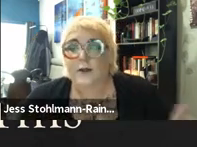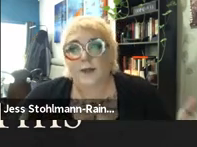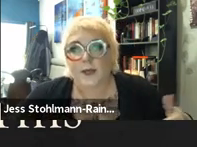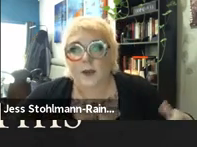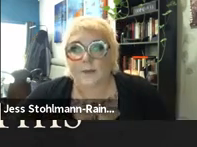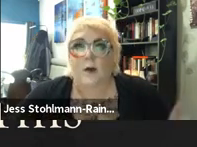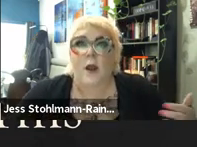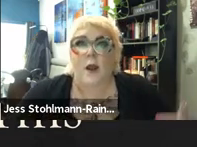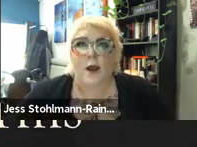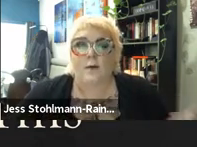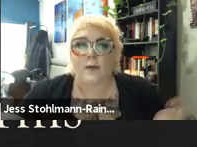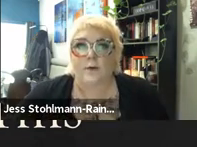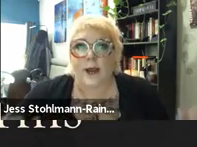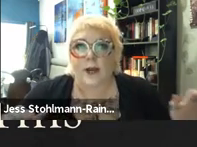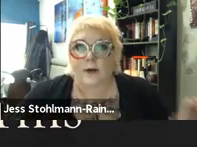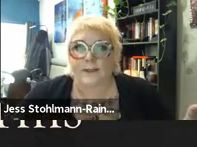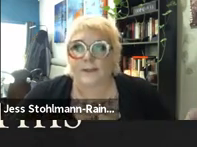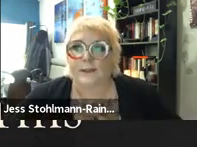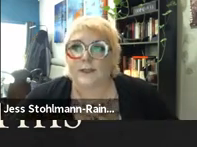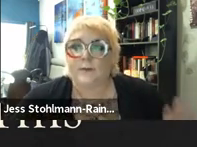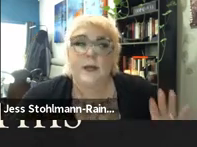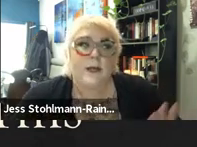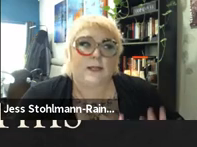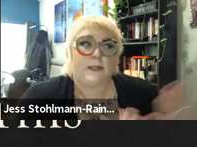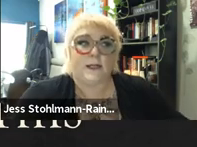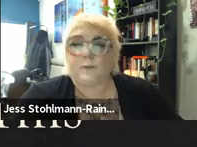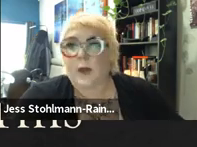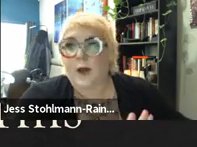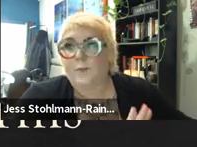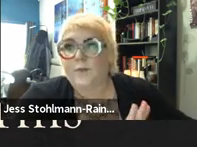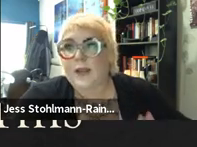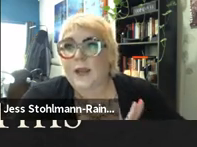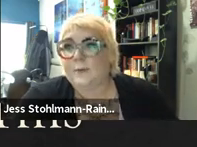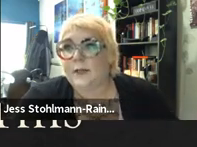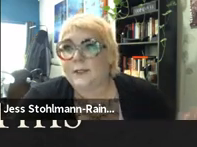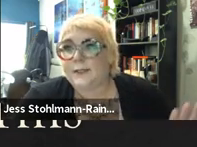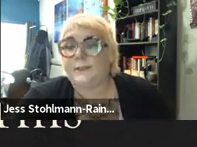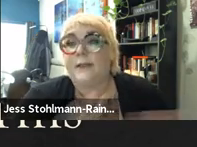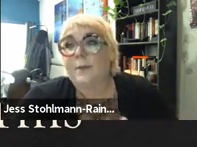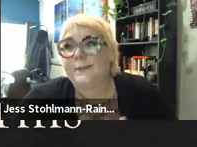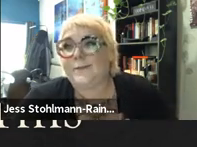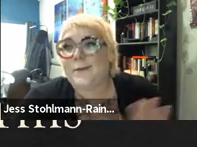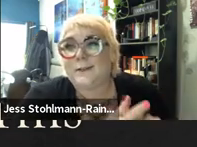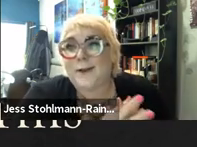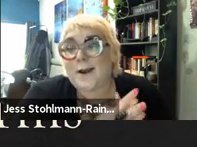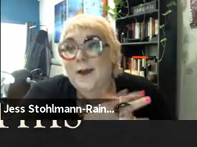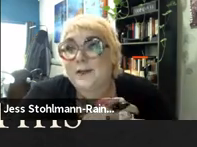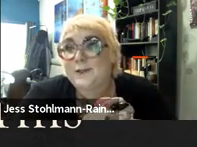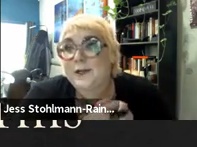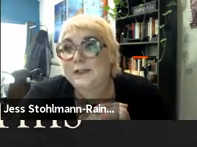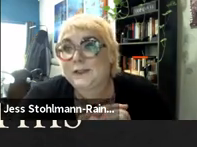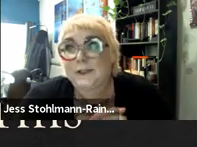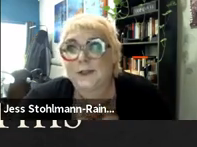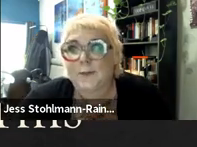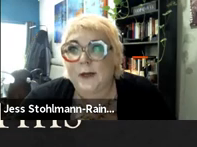colorado and thinking about how do we create a crisis system that's at least um taking abolitionist steps even though it's not an